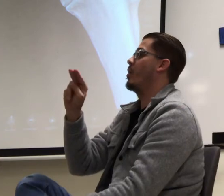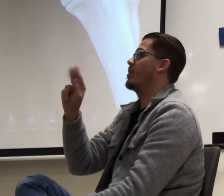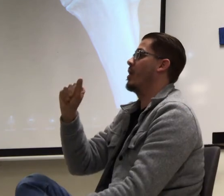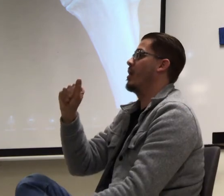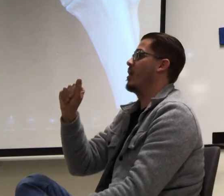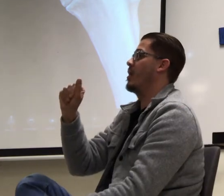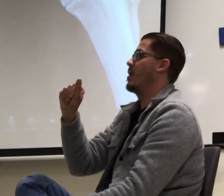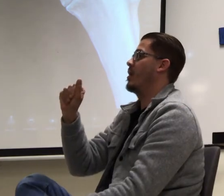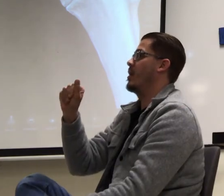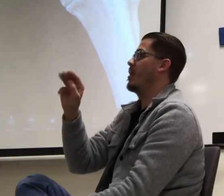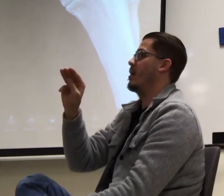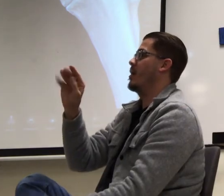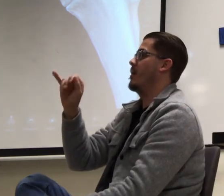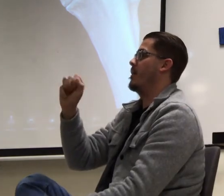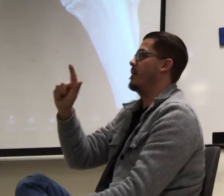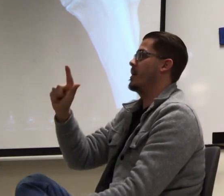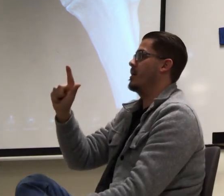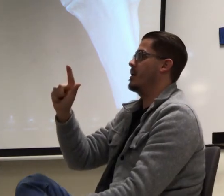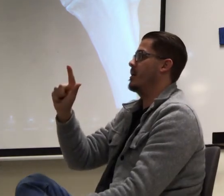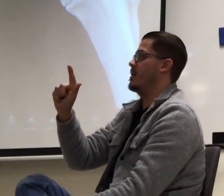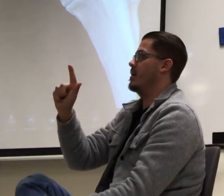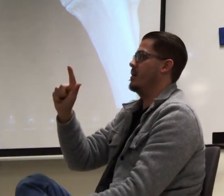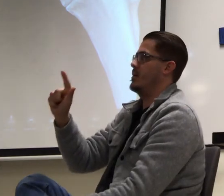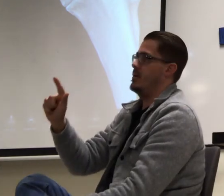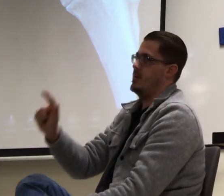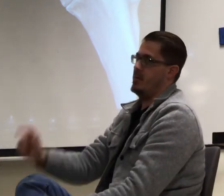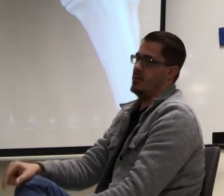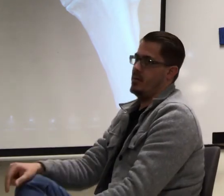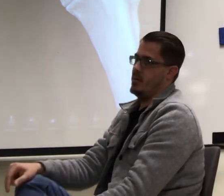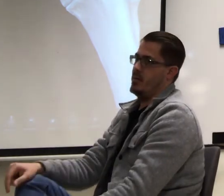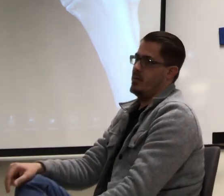and lateral epicondyles.